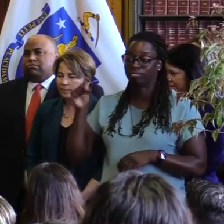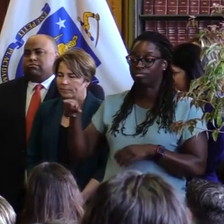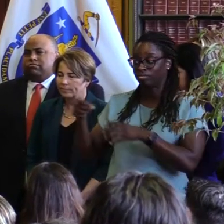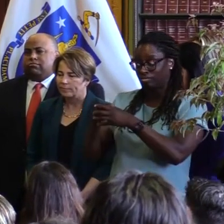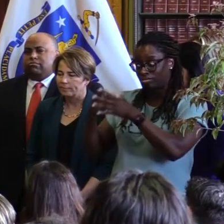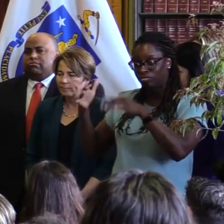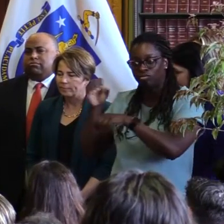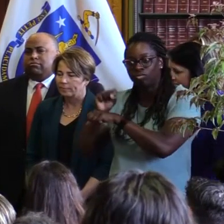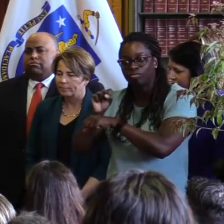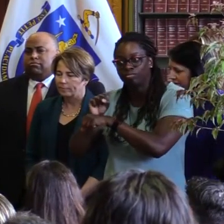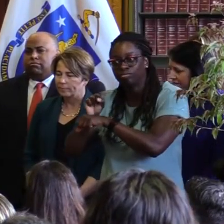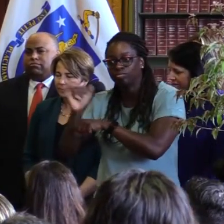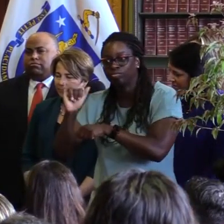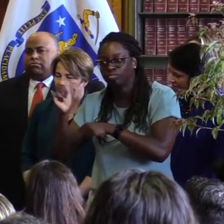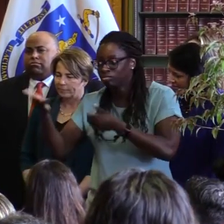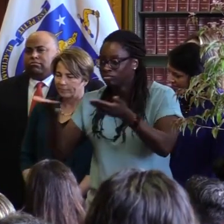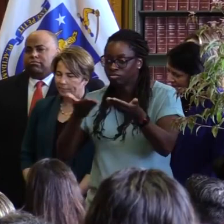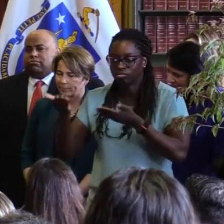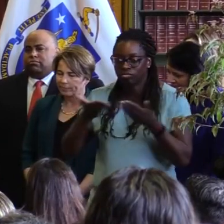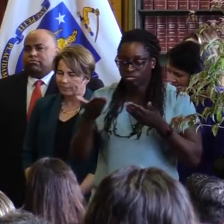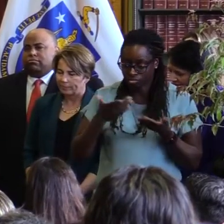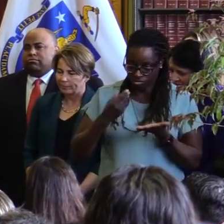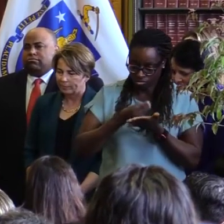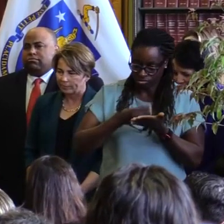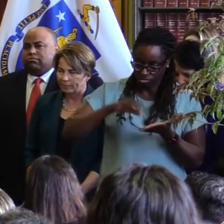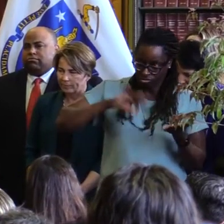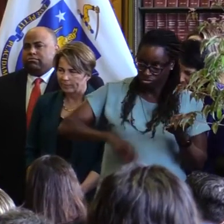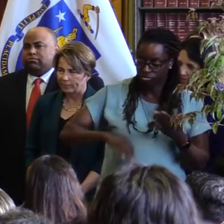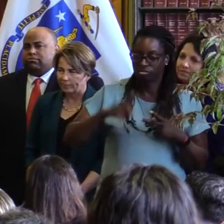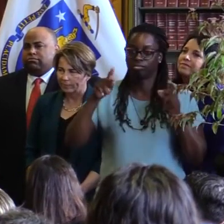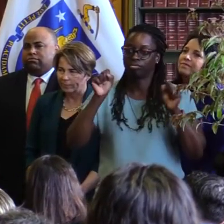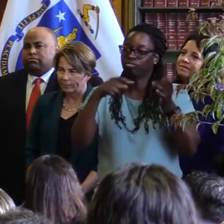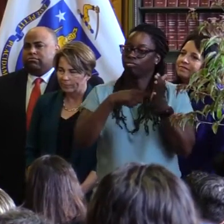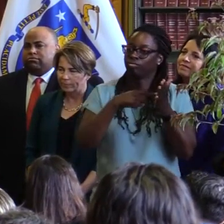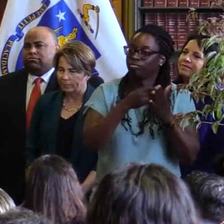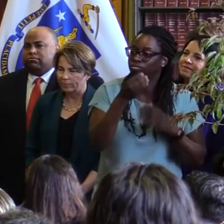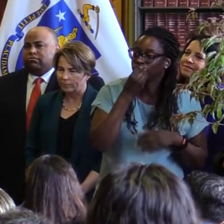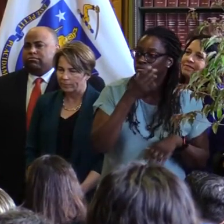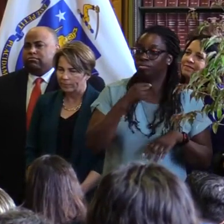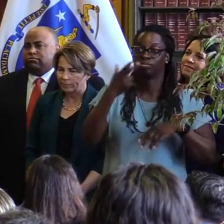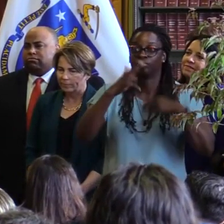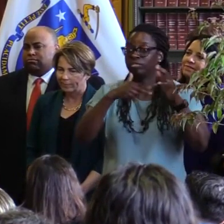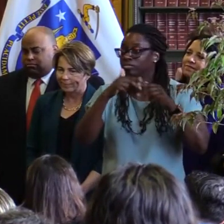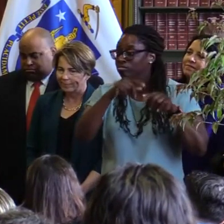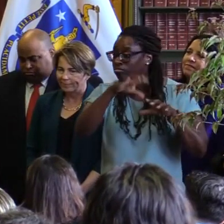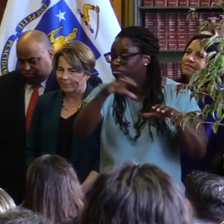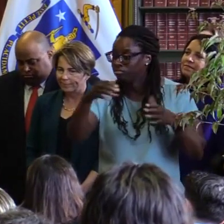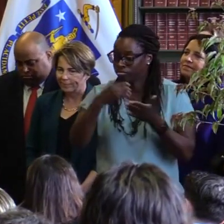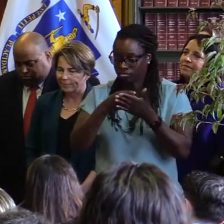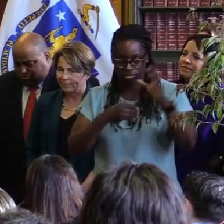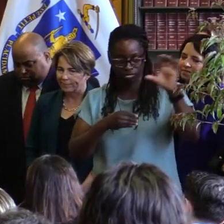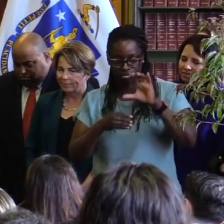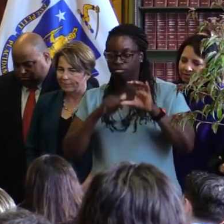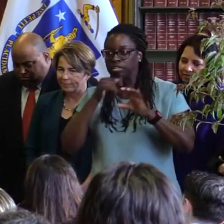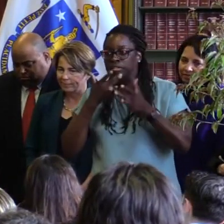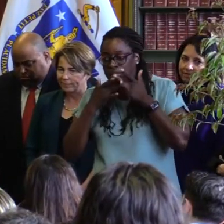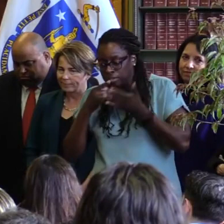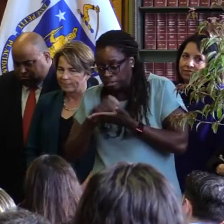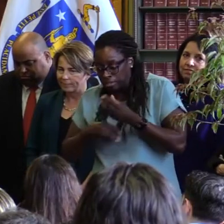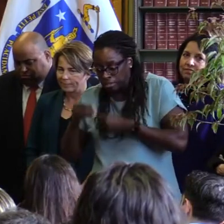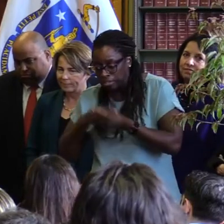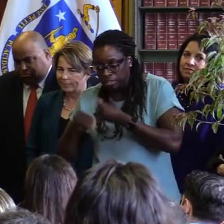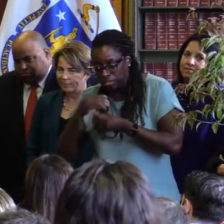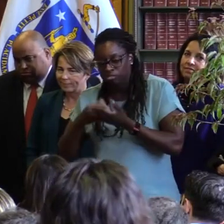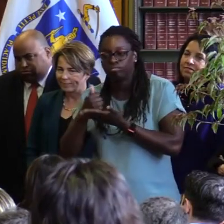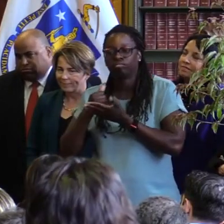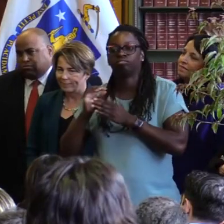an economy that will be leading the way when it comes to jobs of the future. To build a model that really works, we are